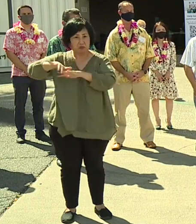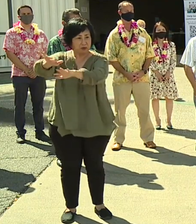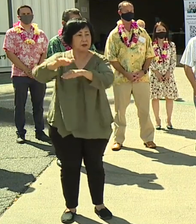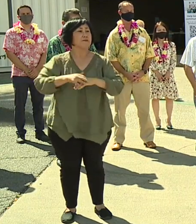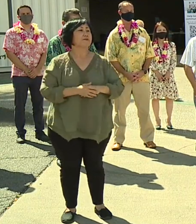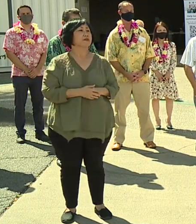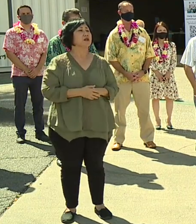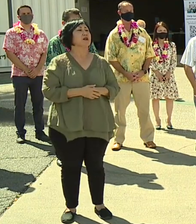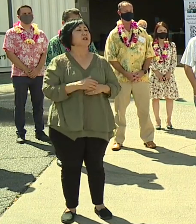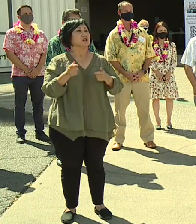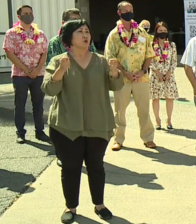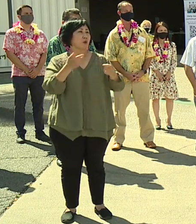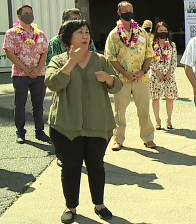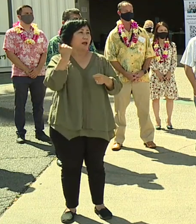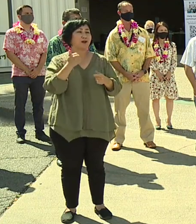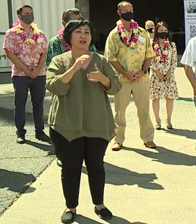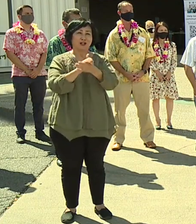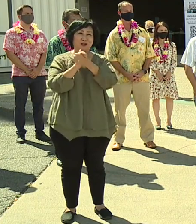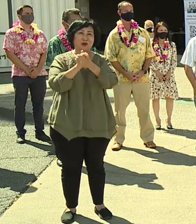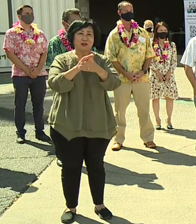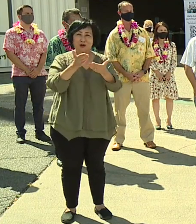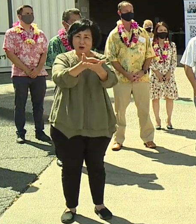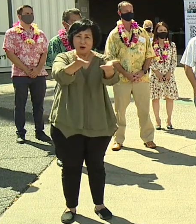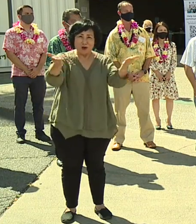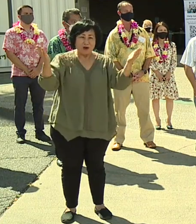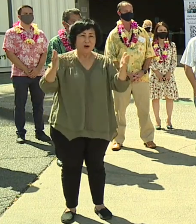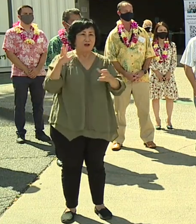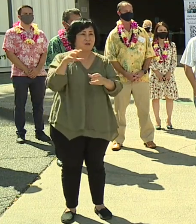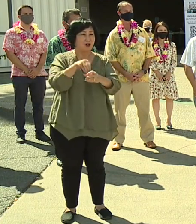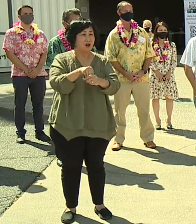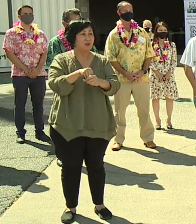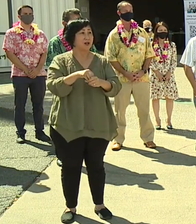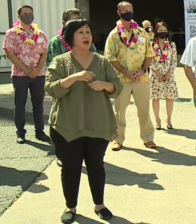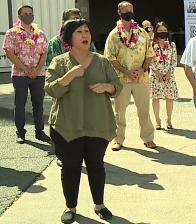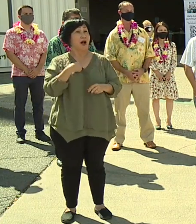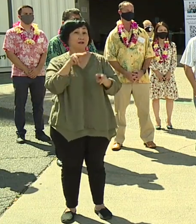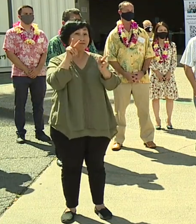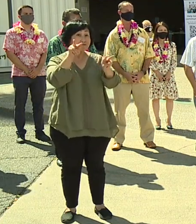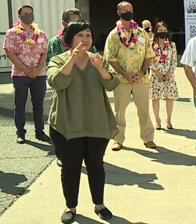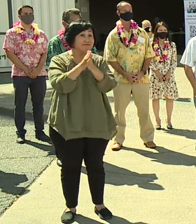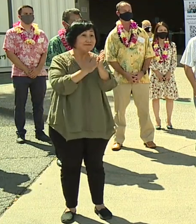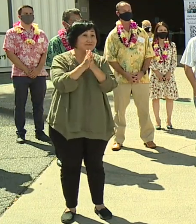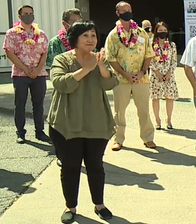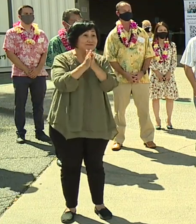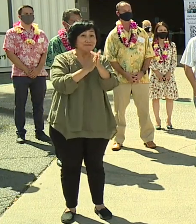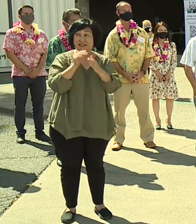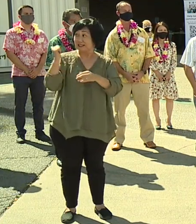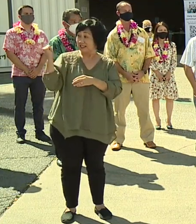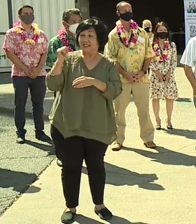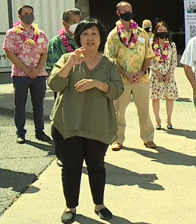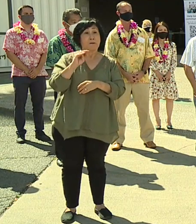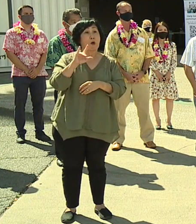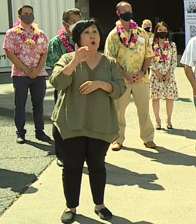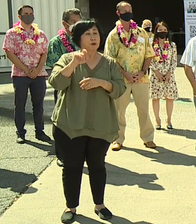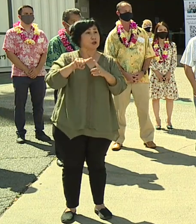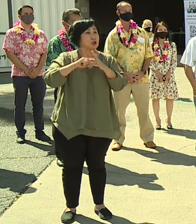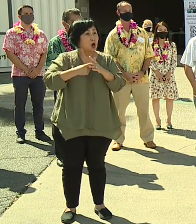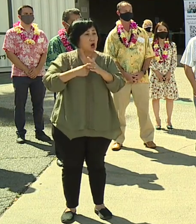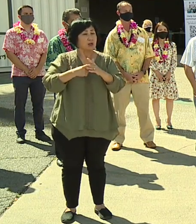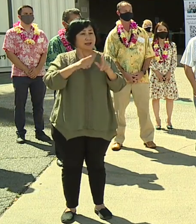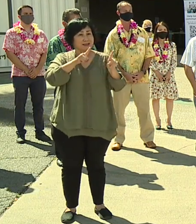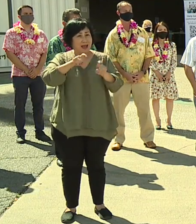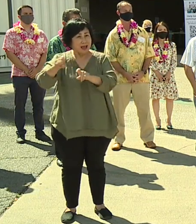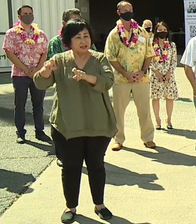islands. So congratulations to all involved. I look forward to bringing this facility online.